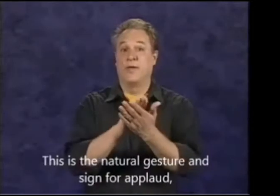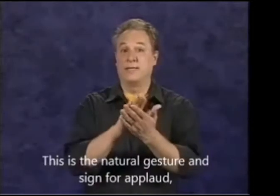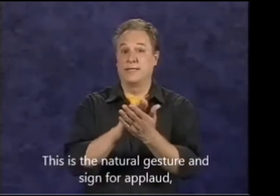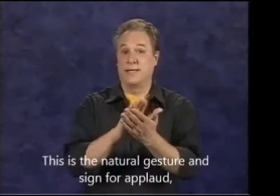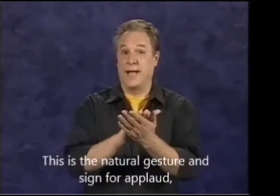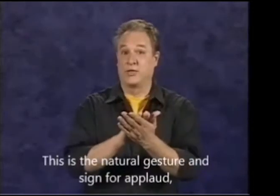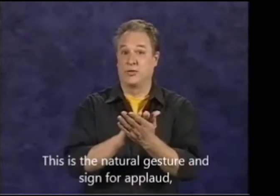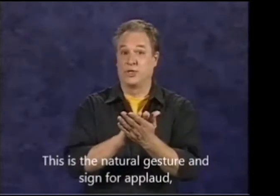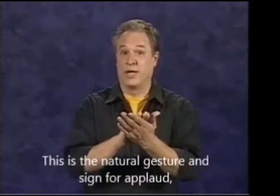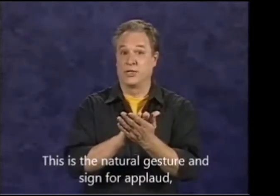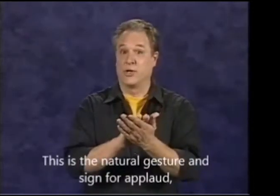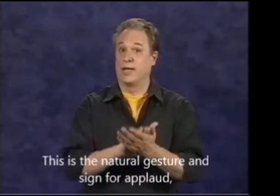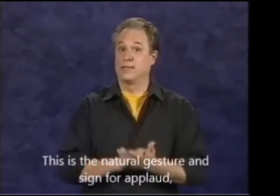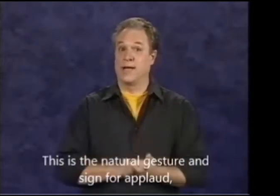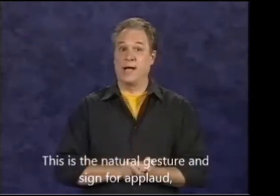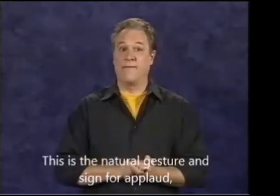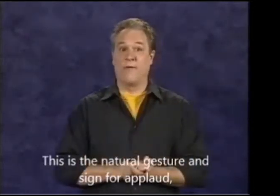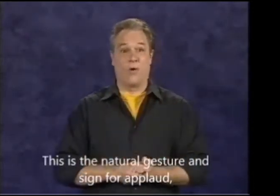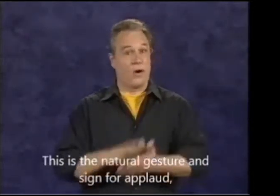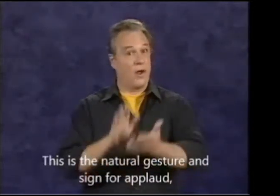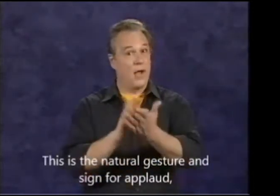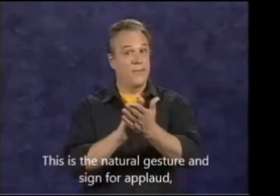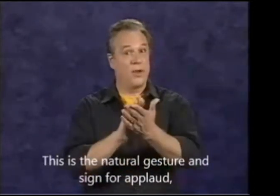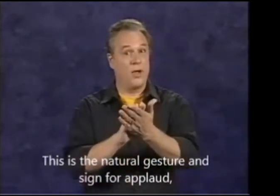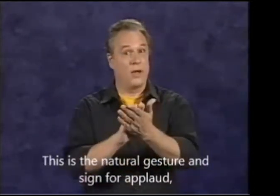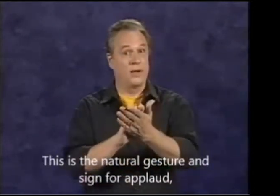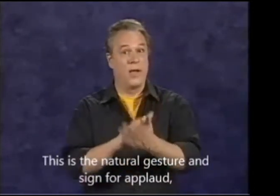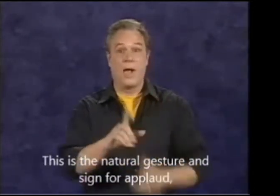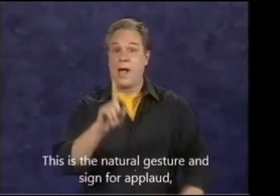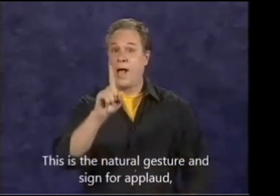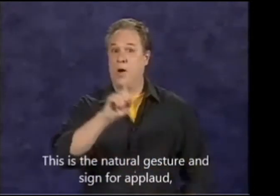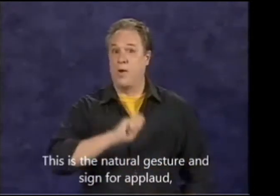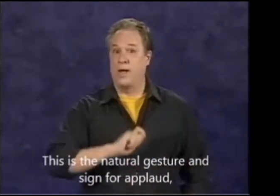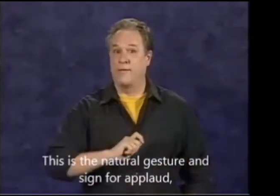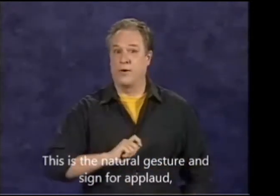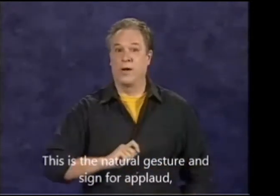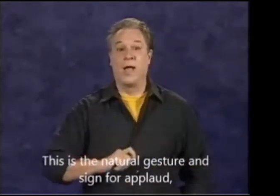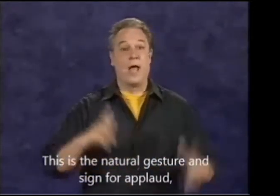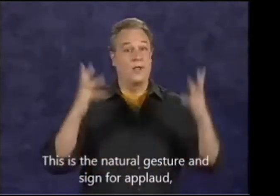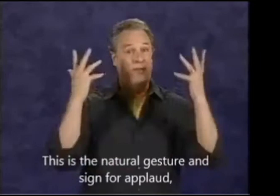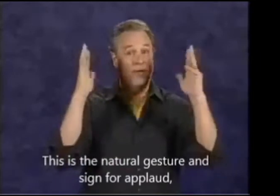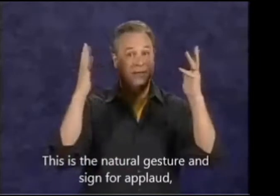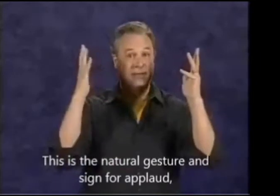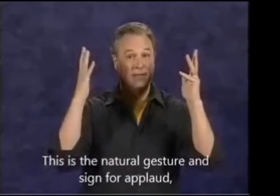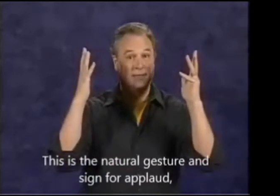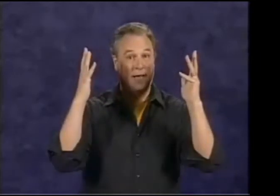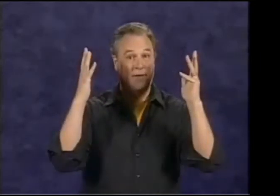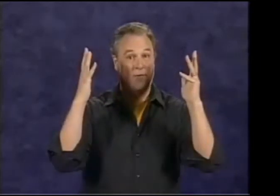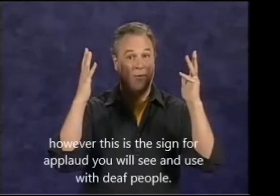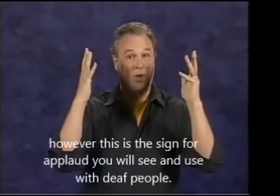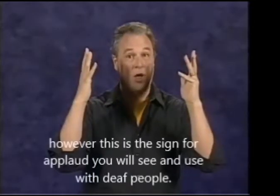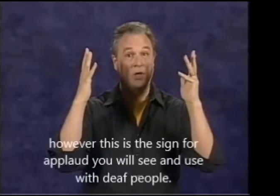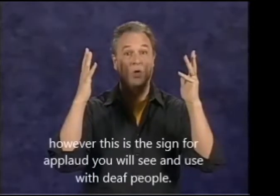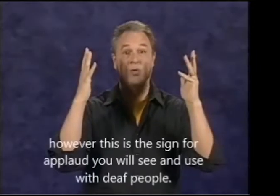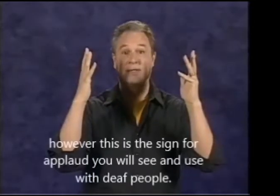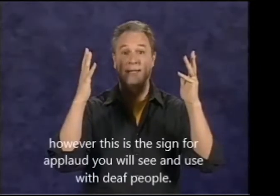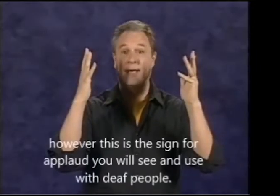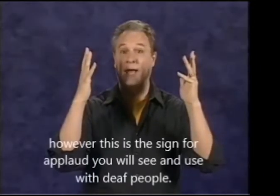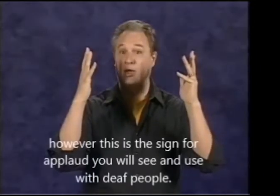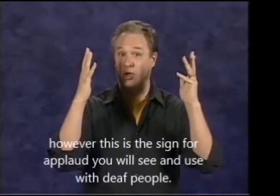This is a natural gesture and sign for applaud. However, this is the sign for applaud you will see and